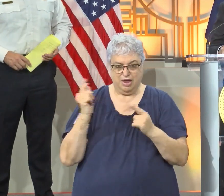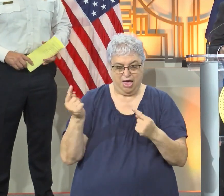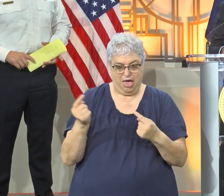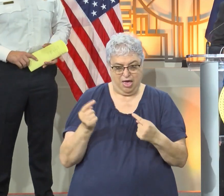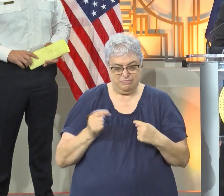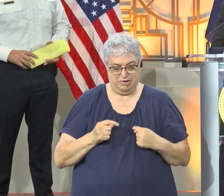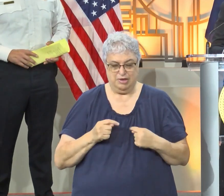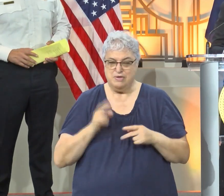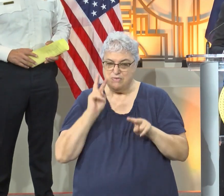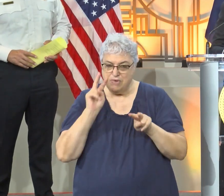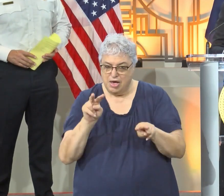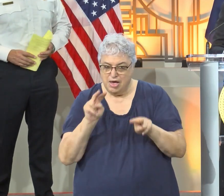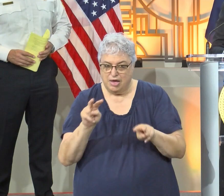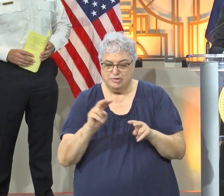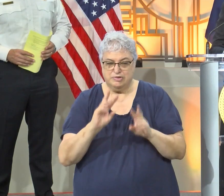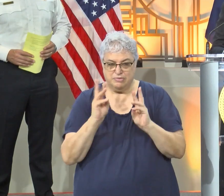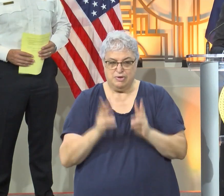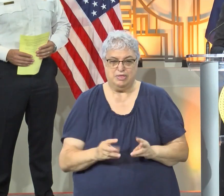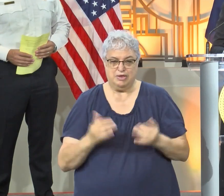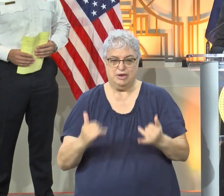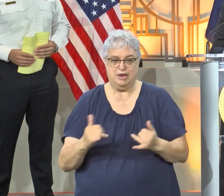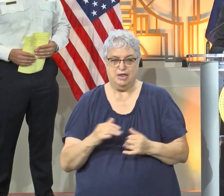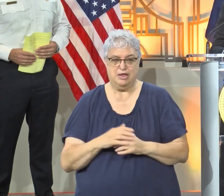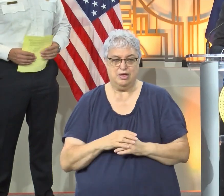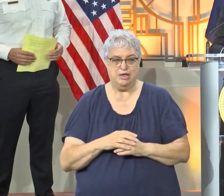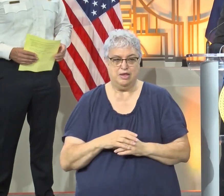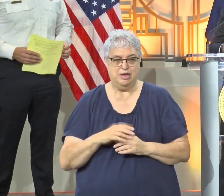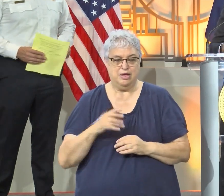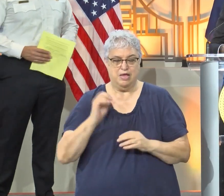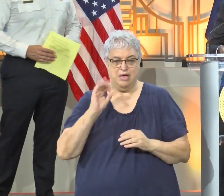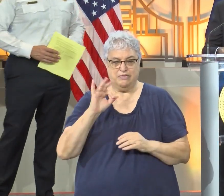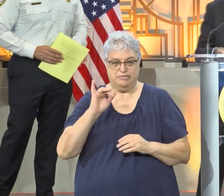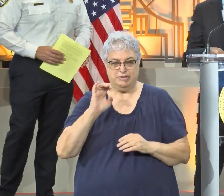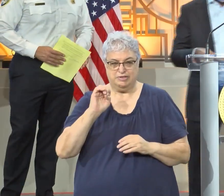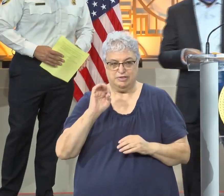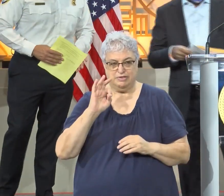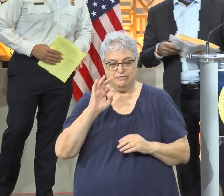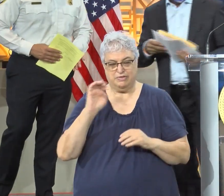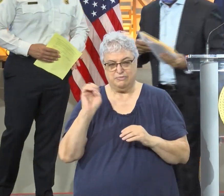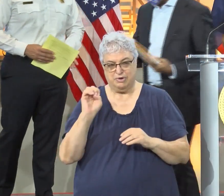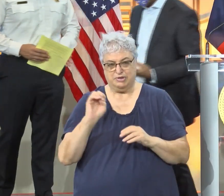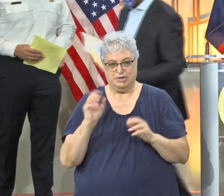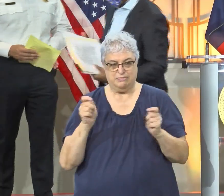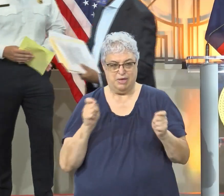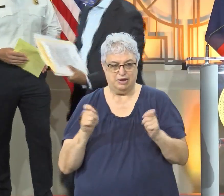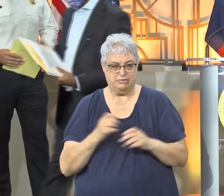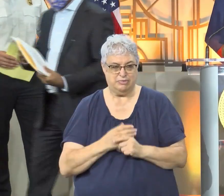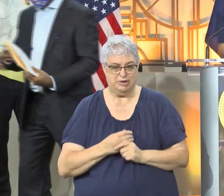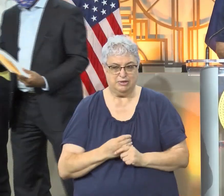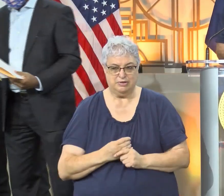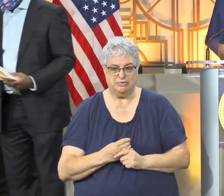alert. Now let me call on first Chief Buenik of the Office of Emergency Management.